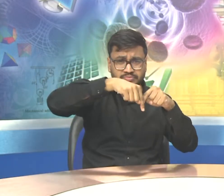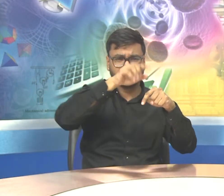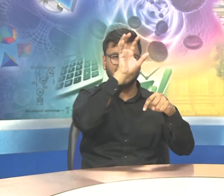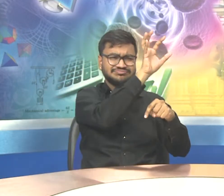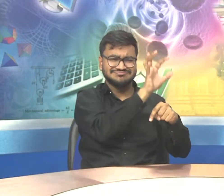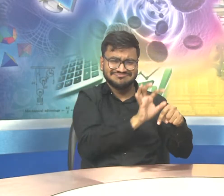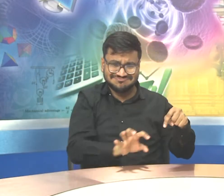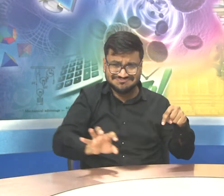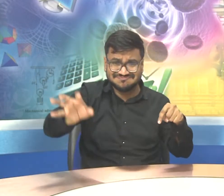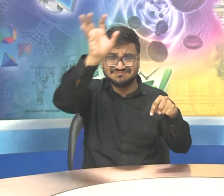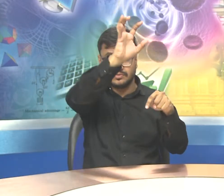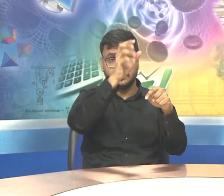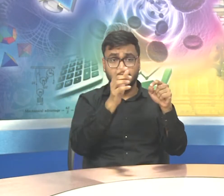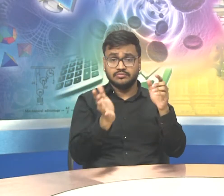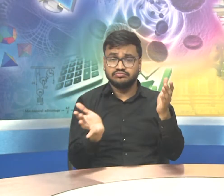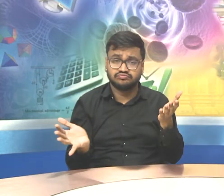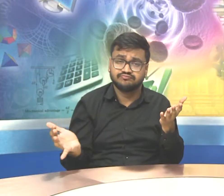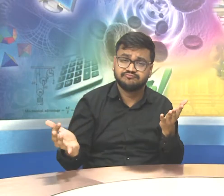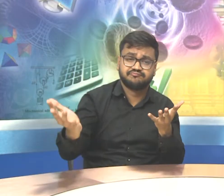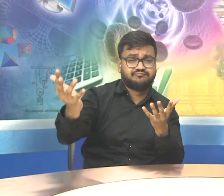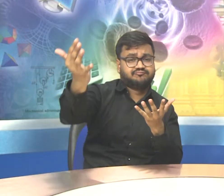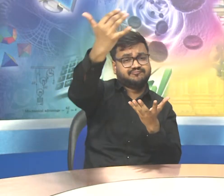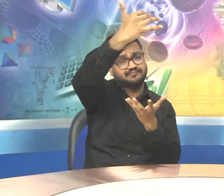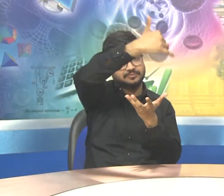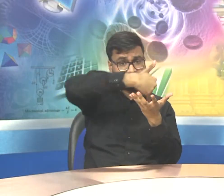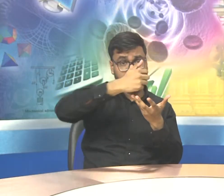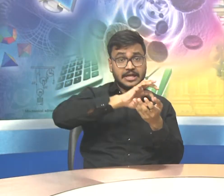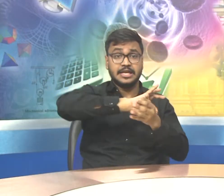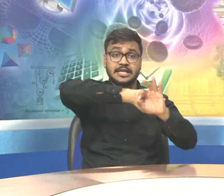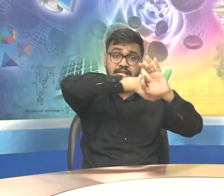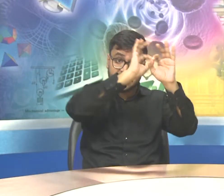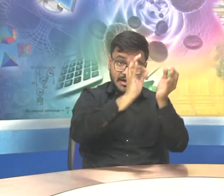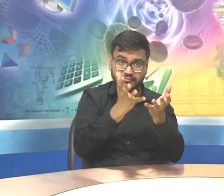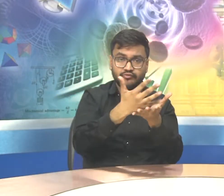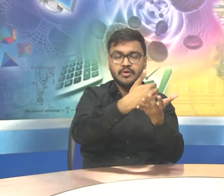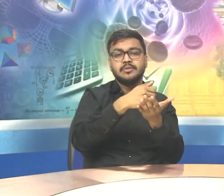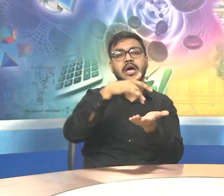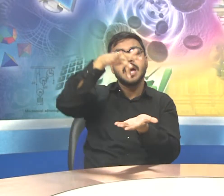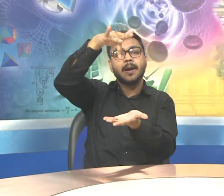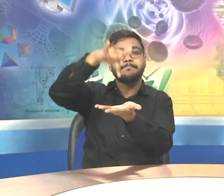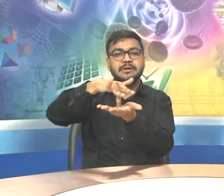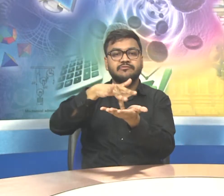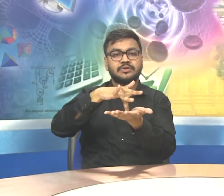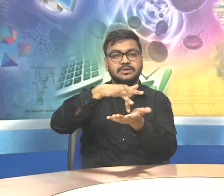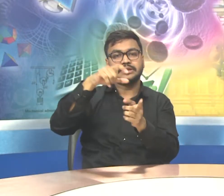After voting, the counting of votes is done in New Delhi.